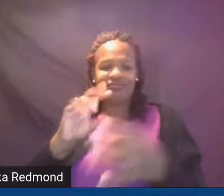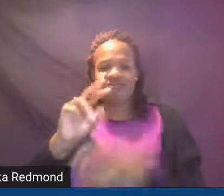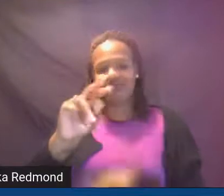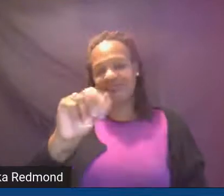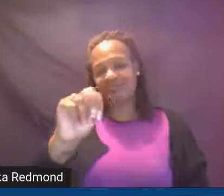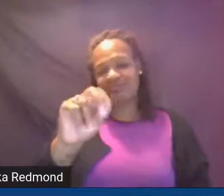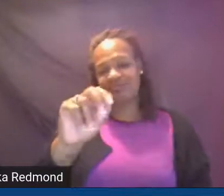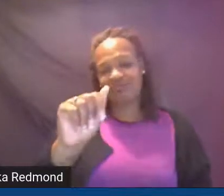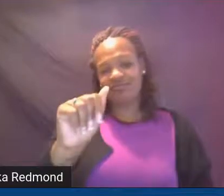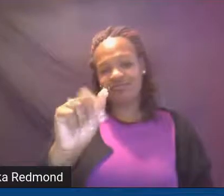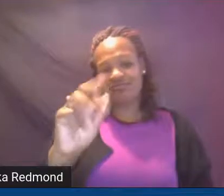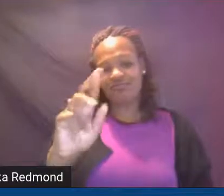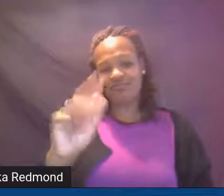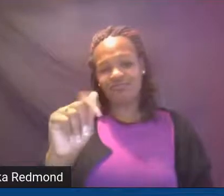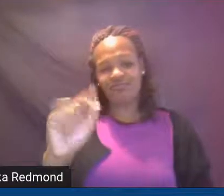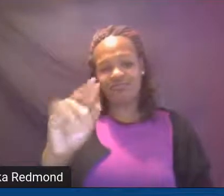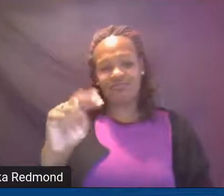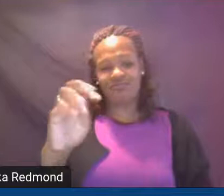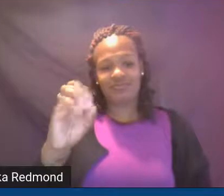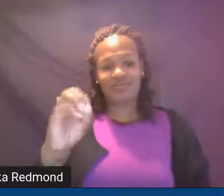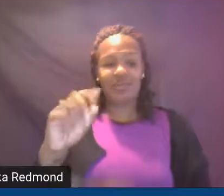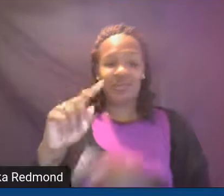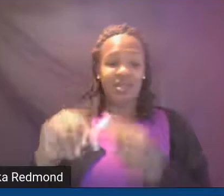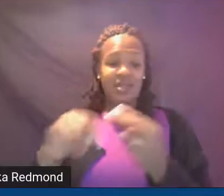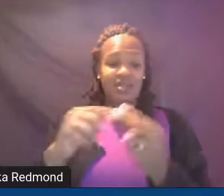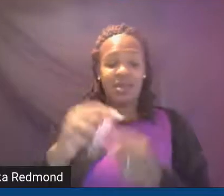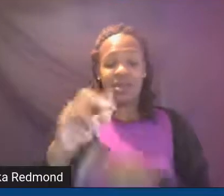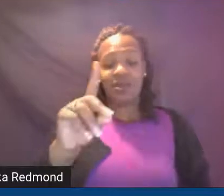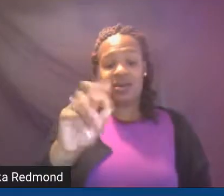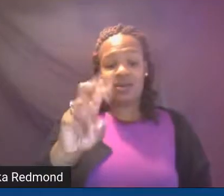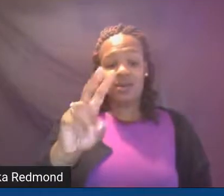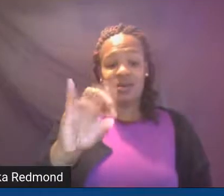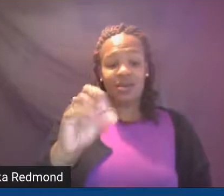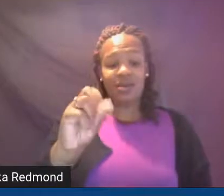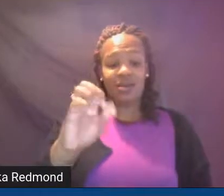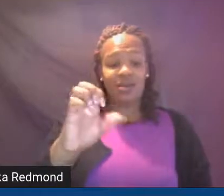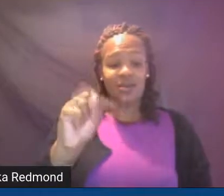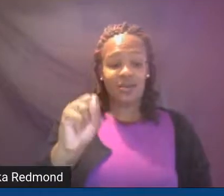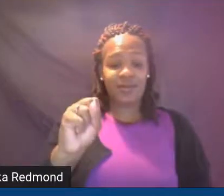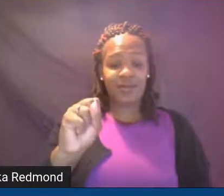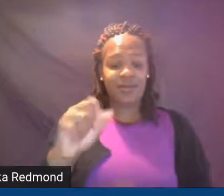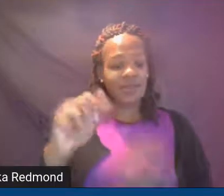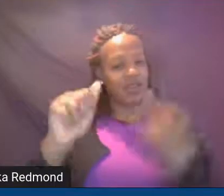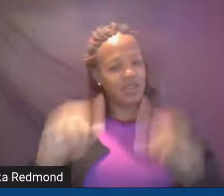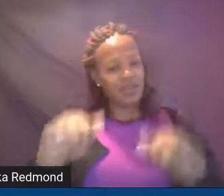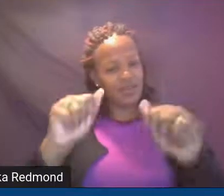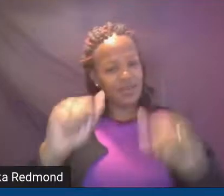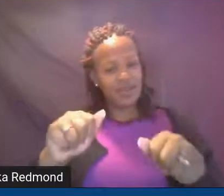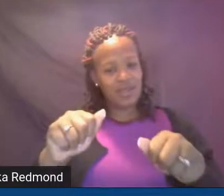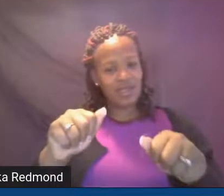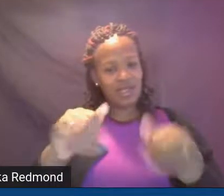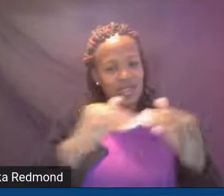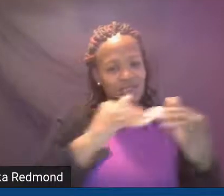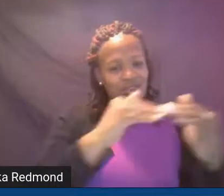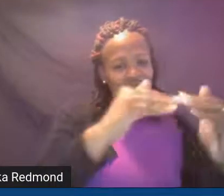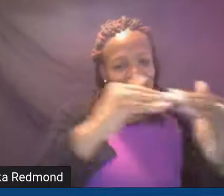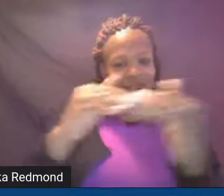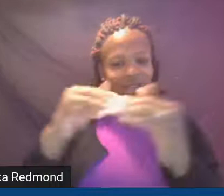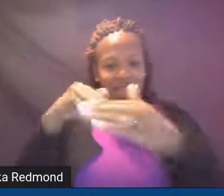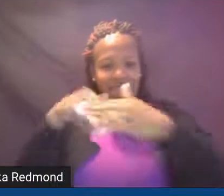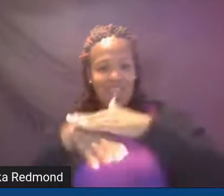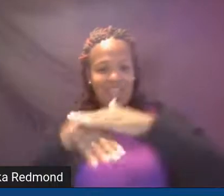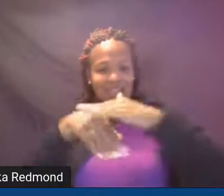about divisiveness in especially in this country, the ability to equalize and access to opportunity for